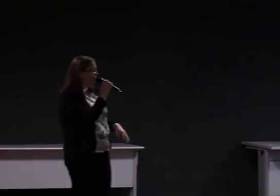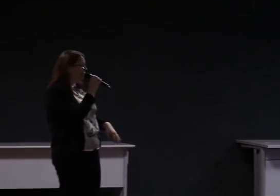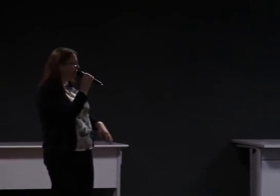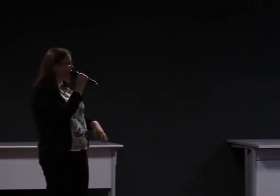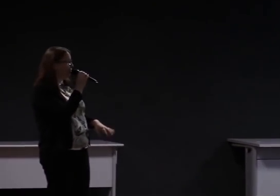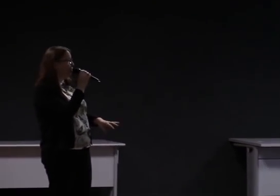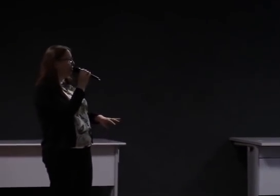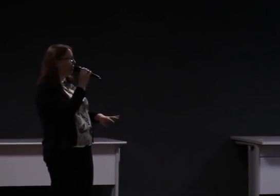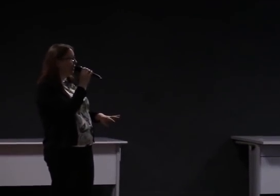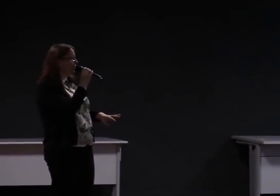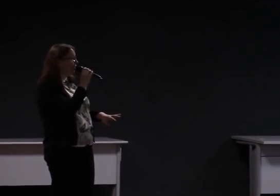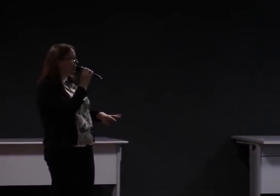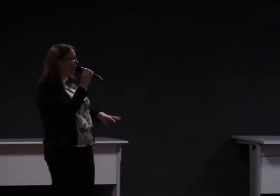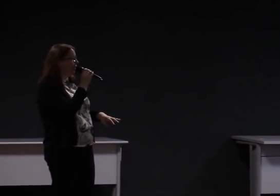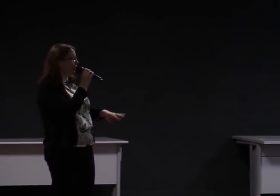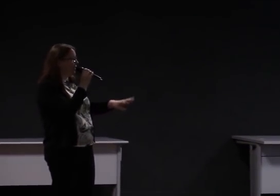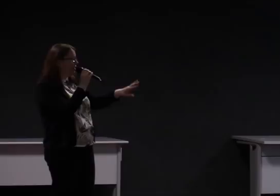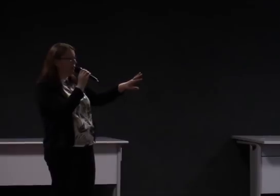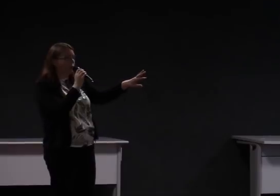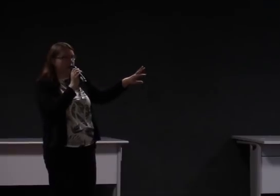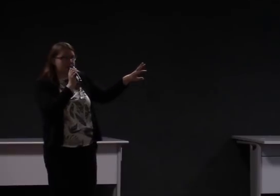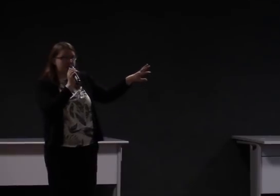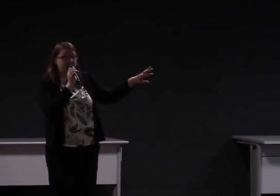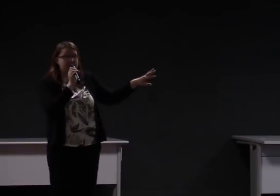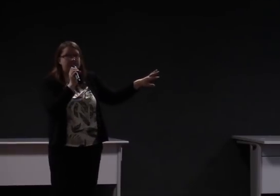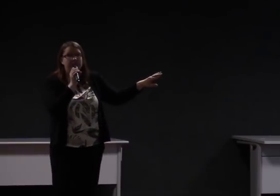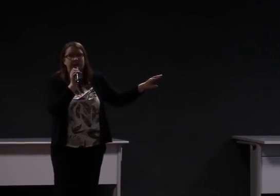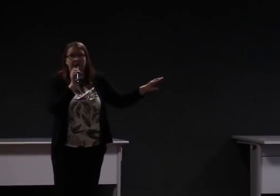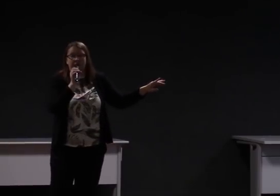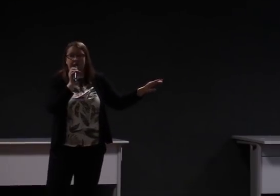students in a school corridor with